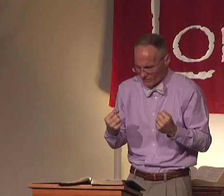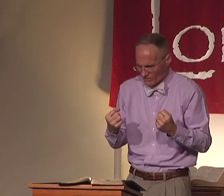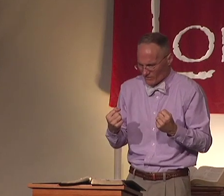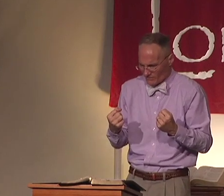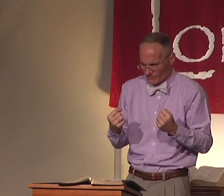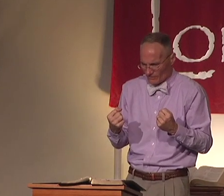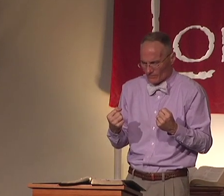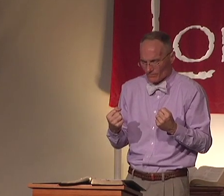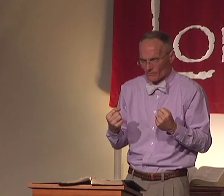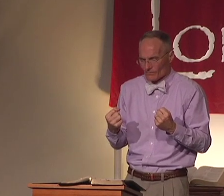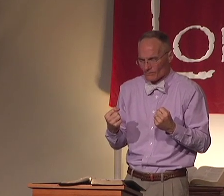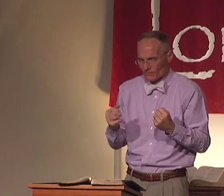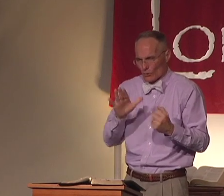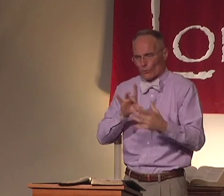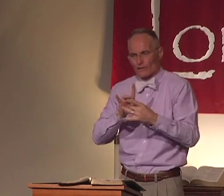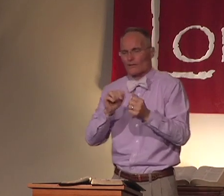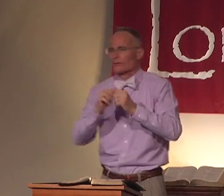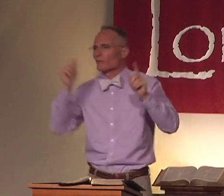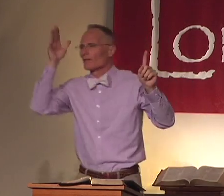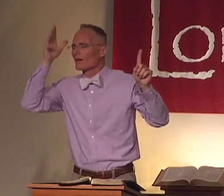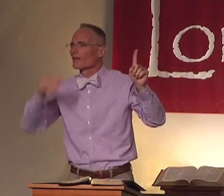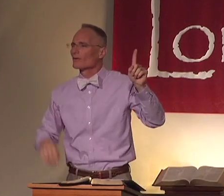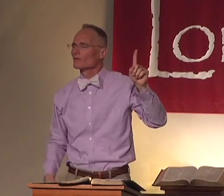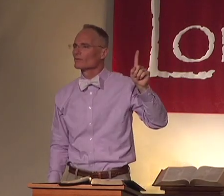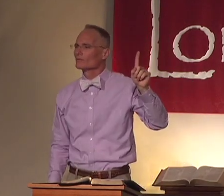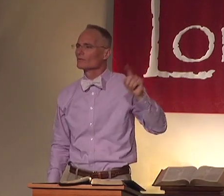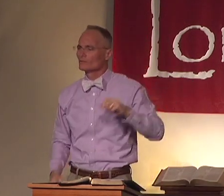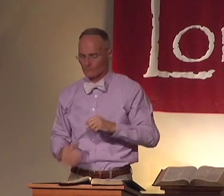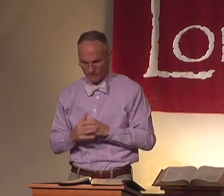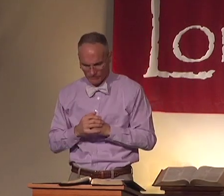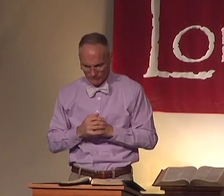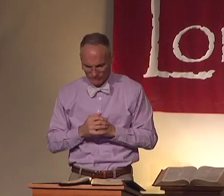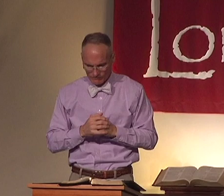Take Jesus' healing, your relationship with the Father.